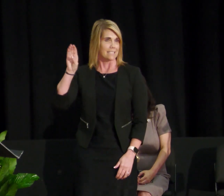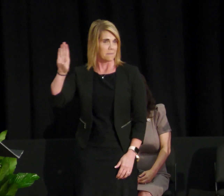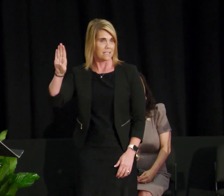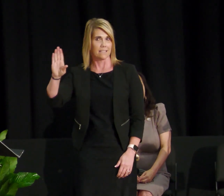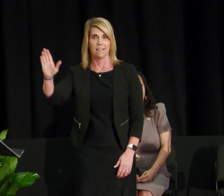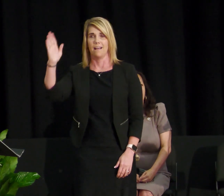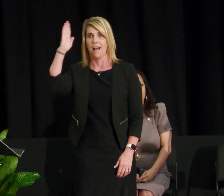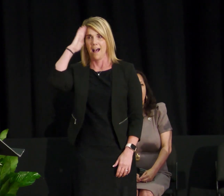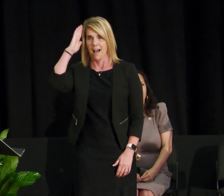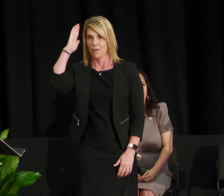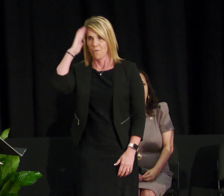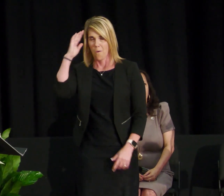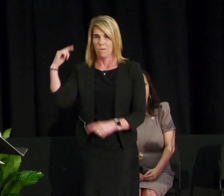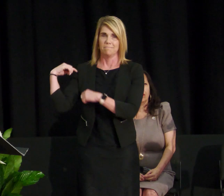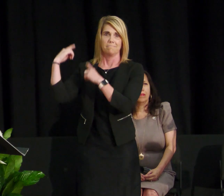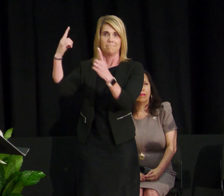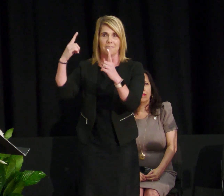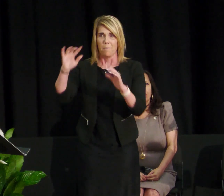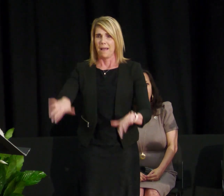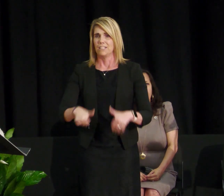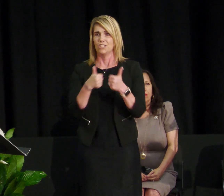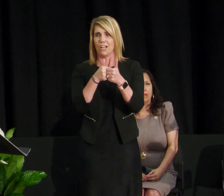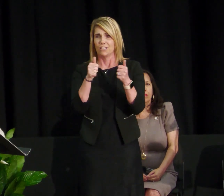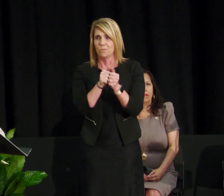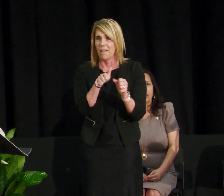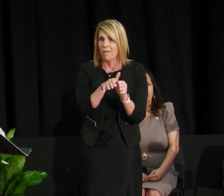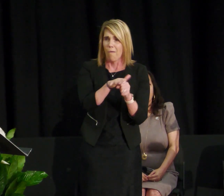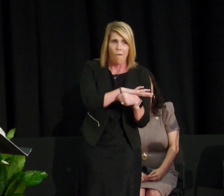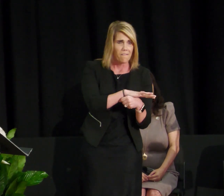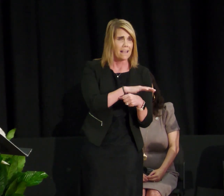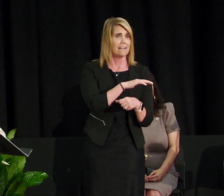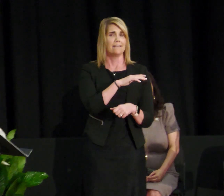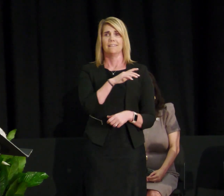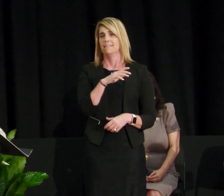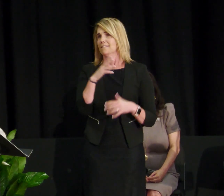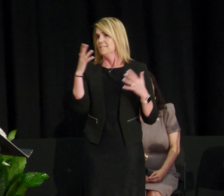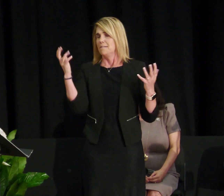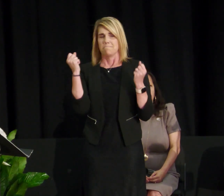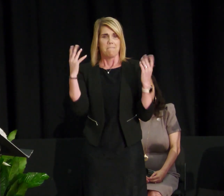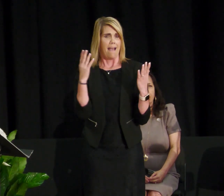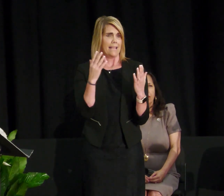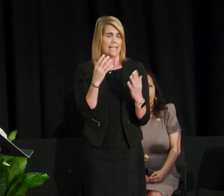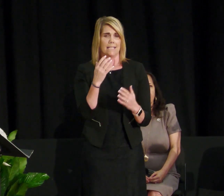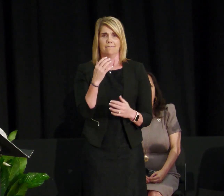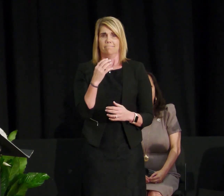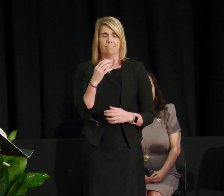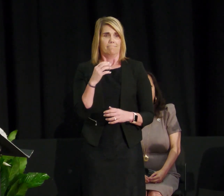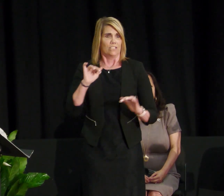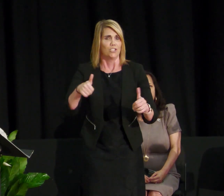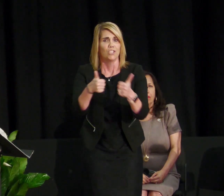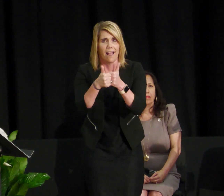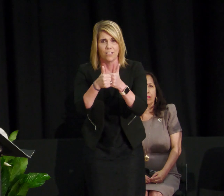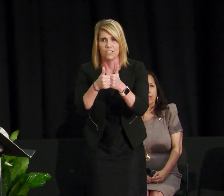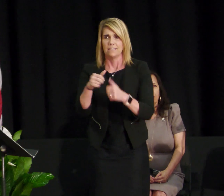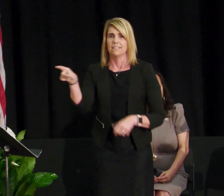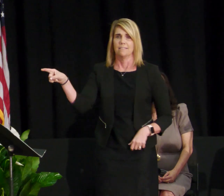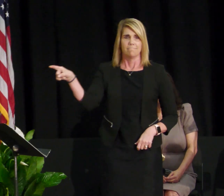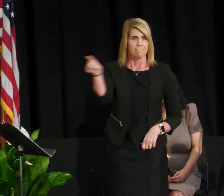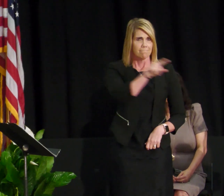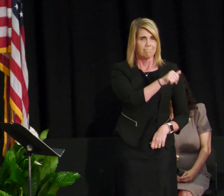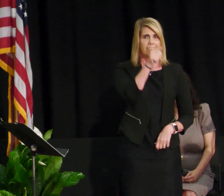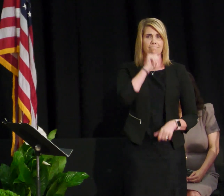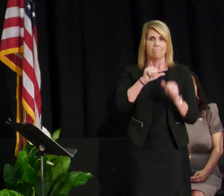All of the staff stand in the crowd. The staff here at CSDB, I know it's been a challenge with COVID and numerous other